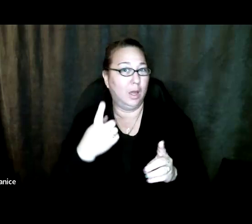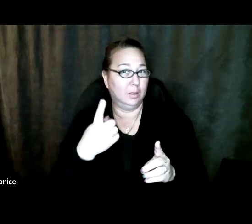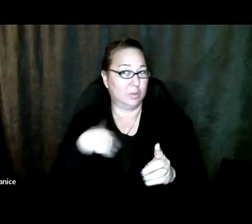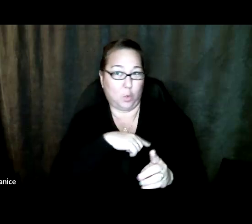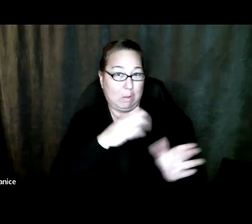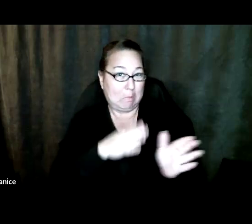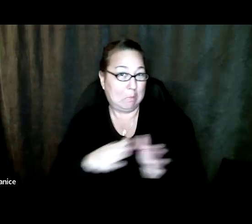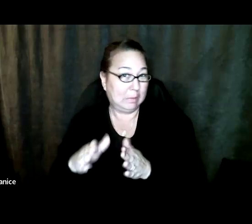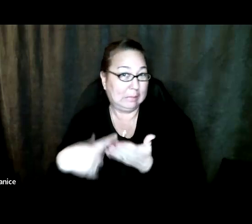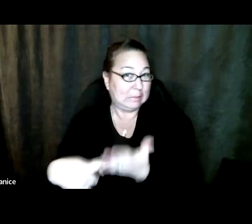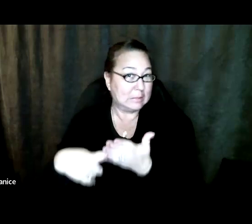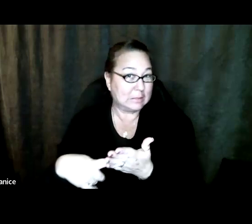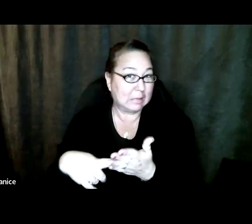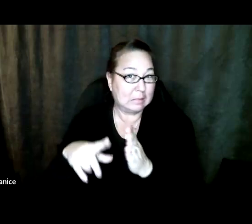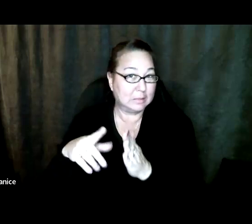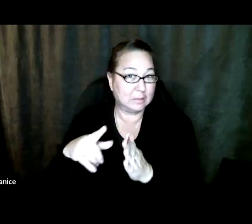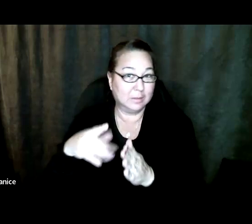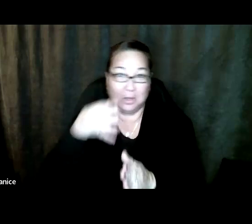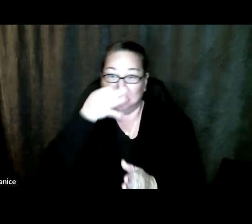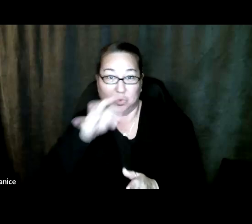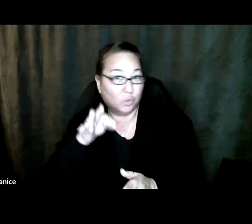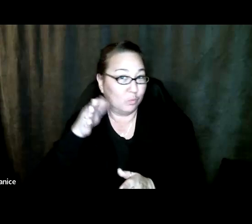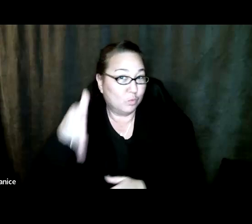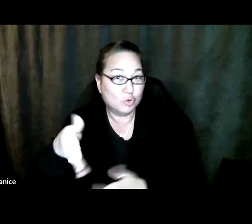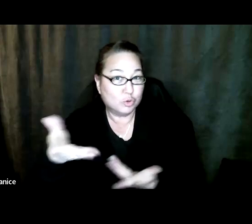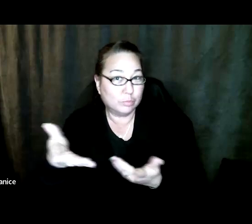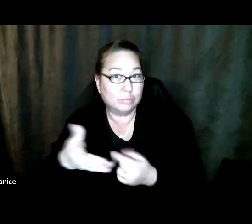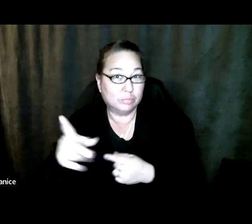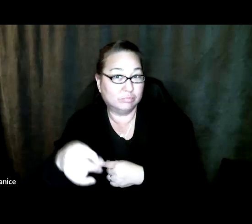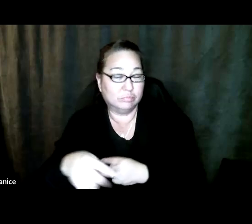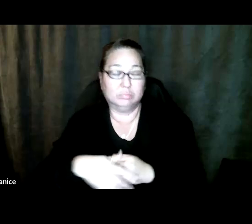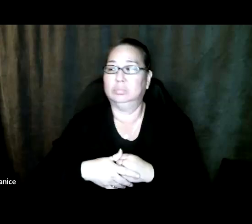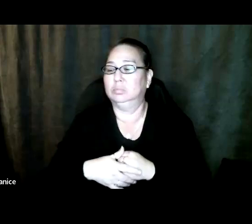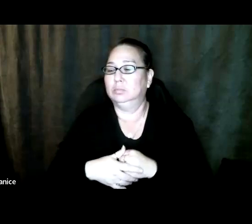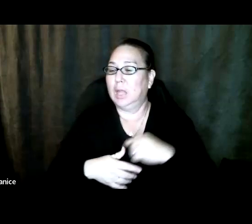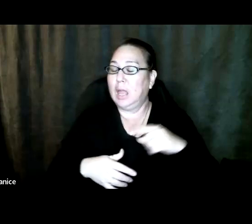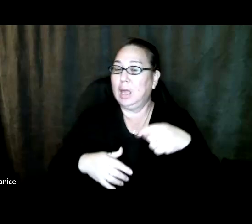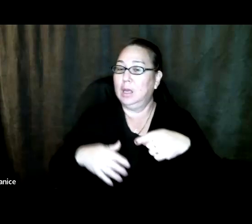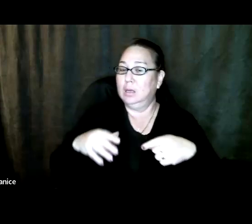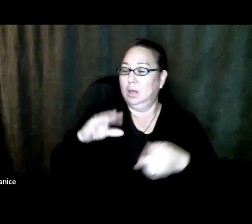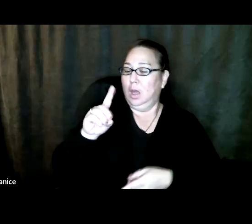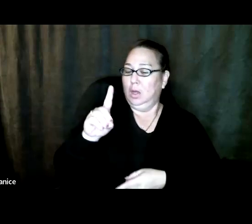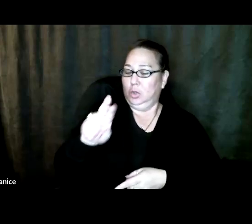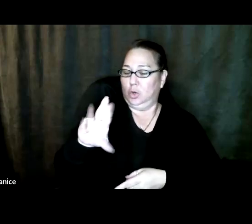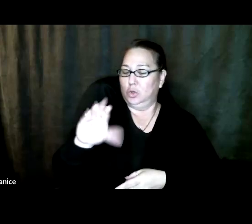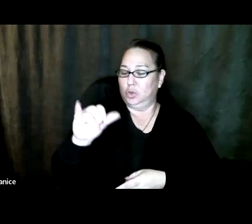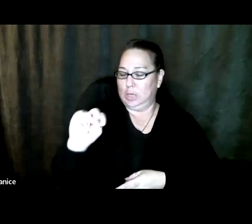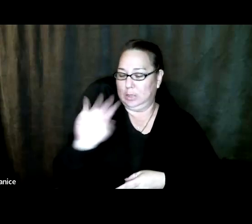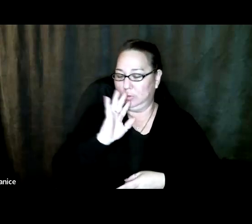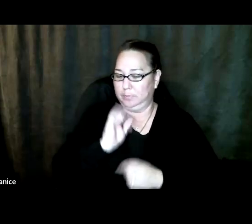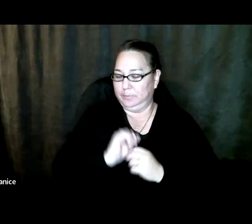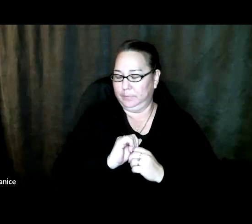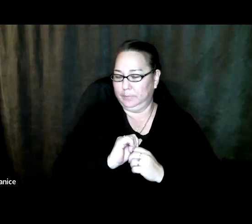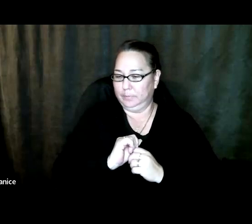future. I think what you will hear during that proposal, first of all,